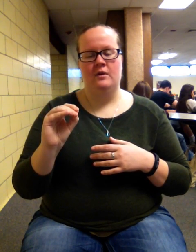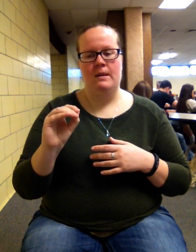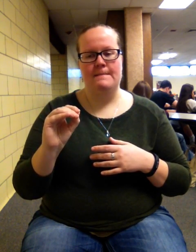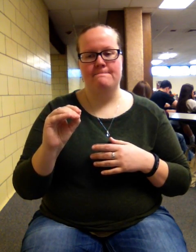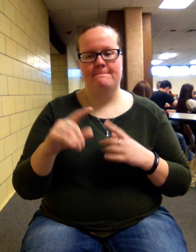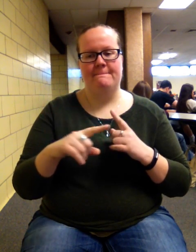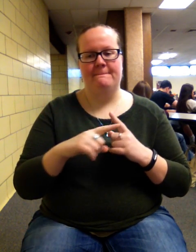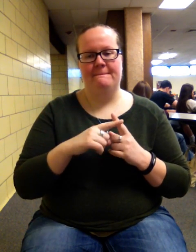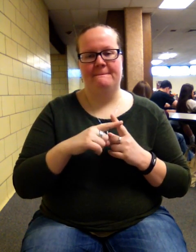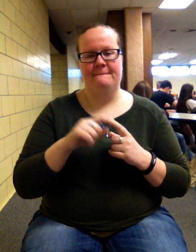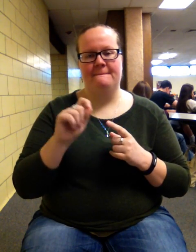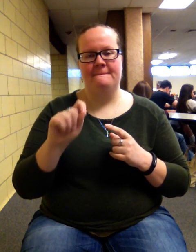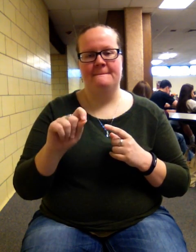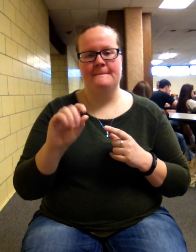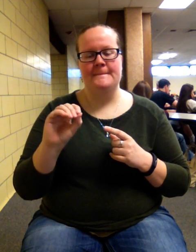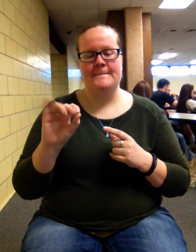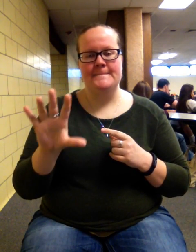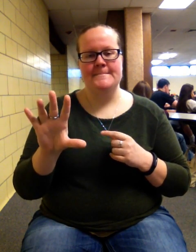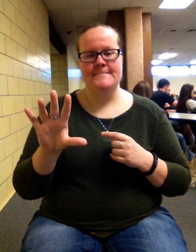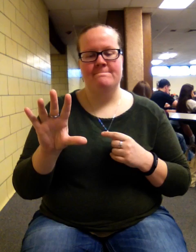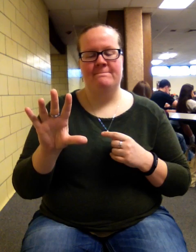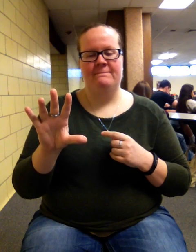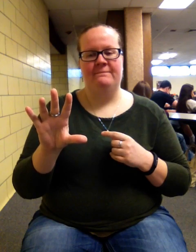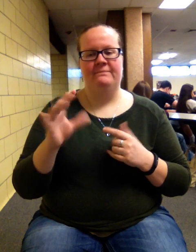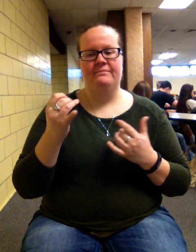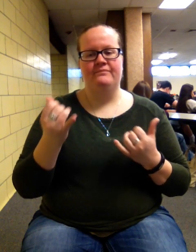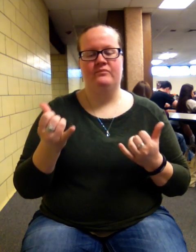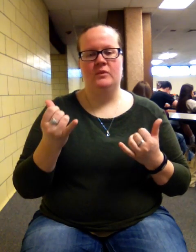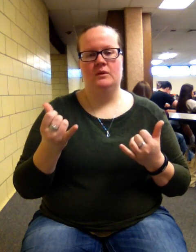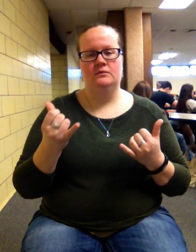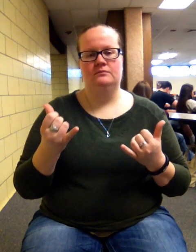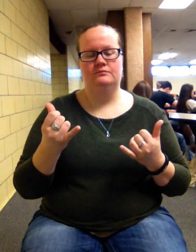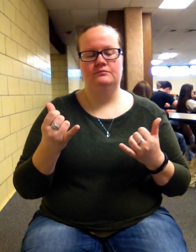plus 0.05. So now,